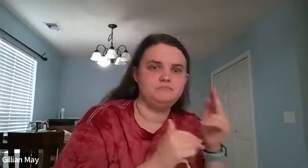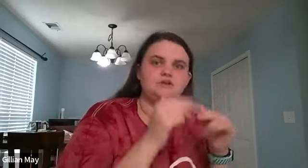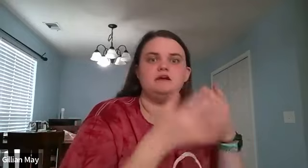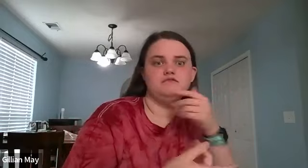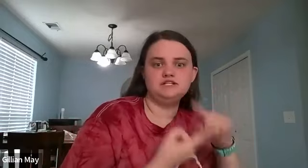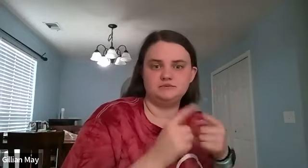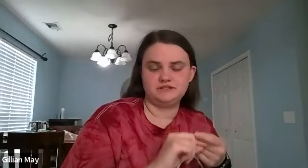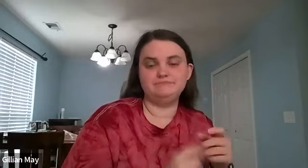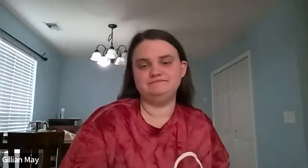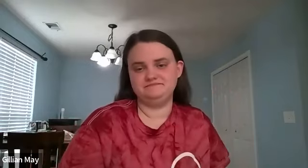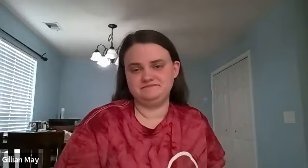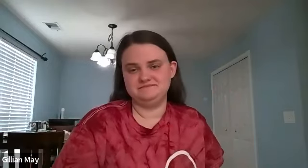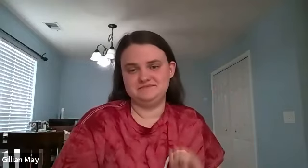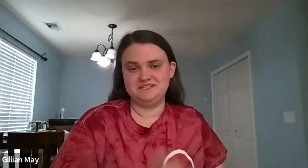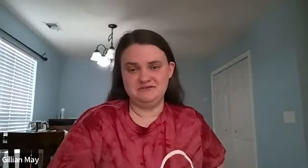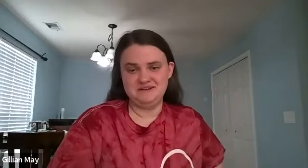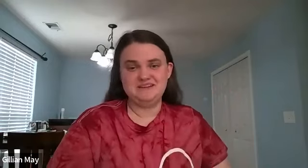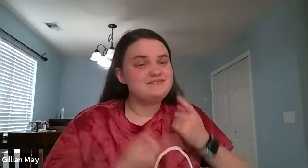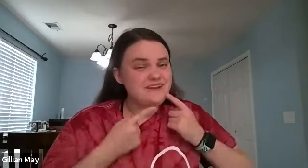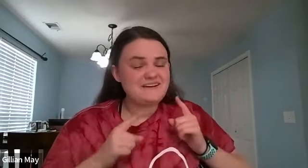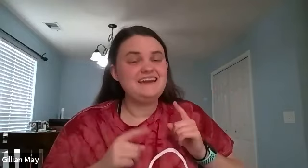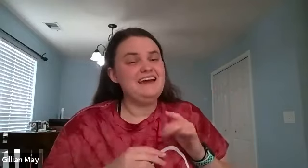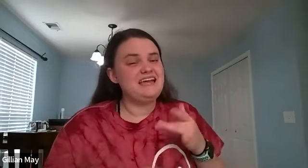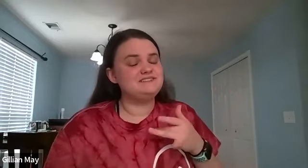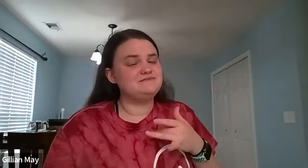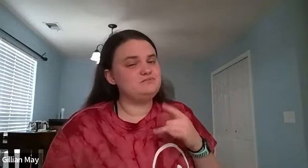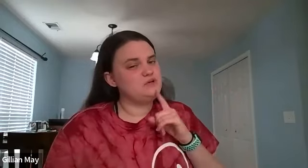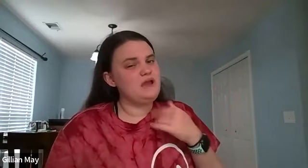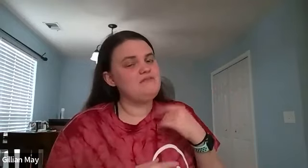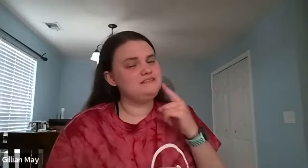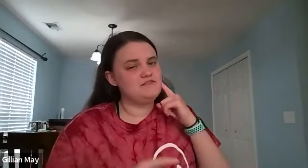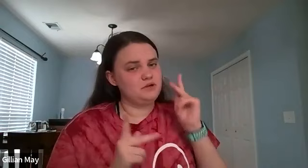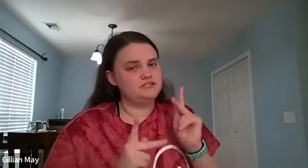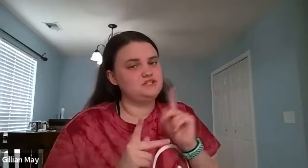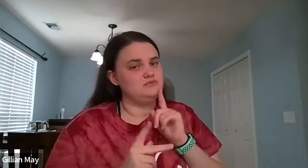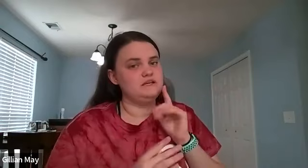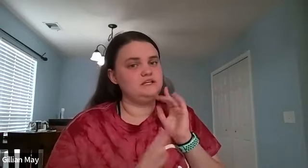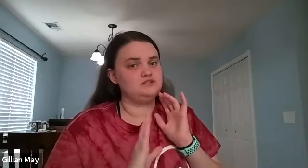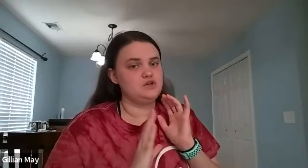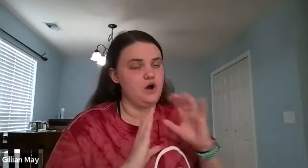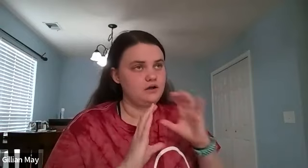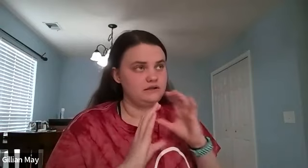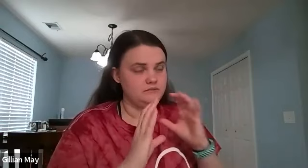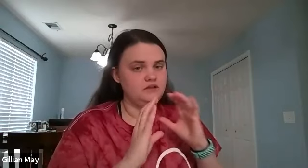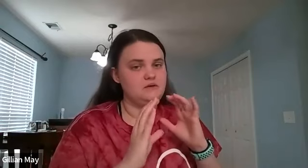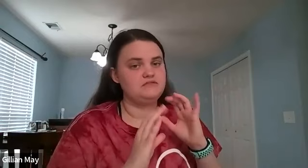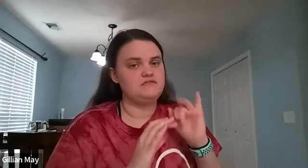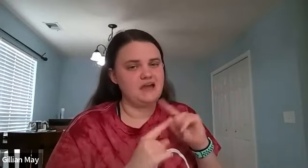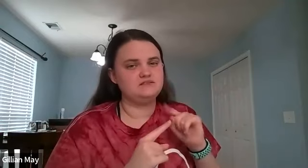build a better friendship with them. So it's when you have a deaf person you really talk and communicate with, that's when